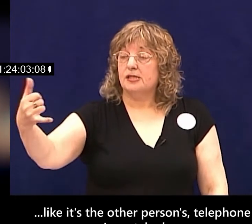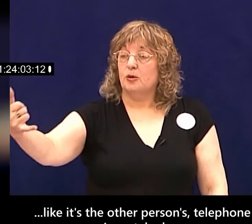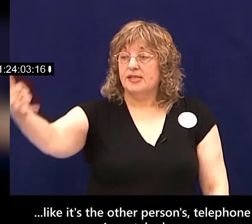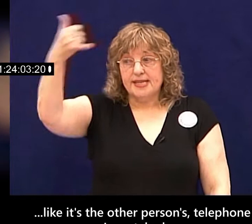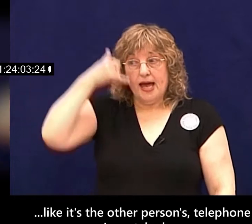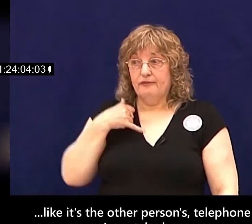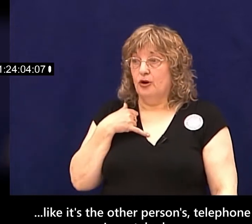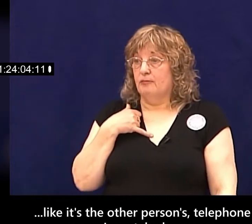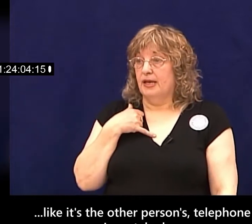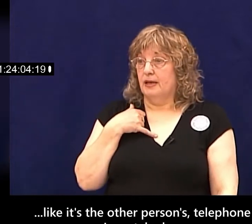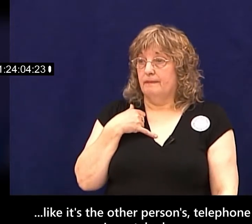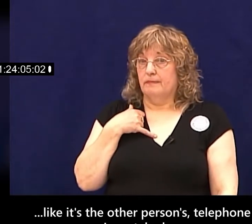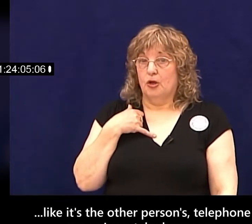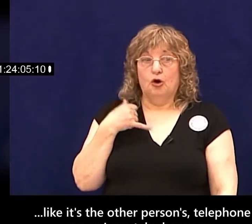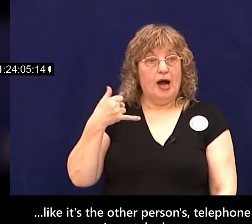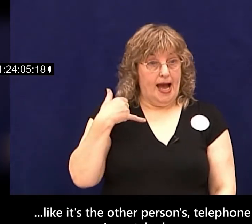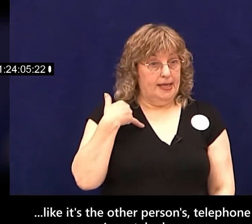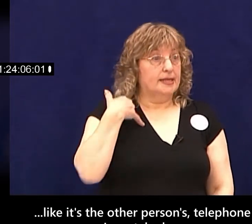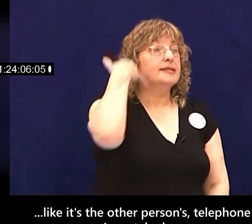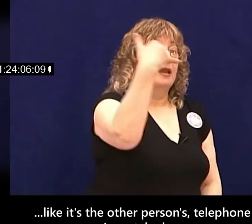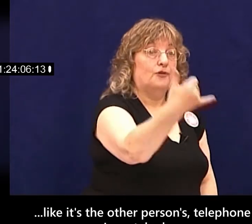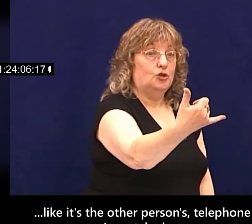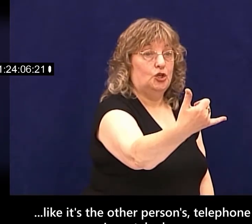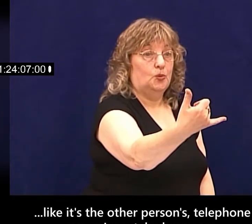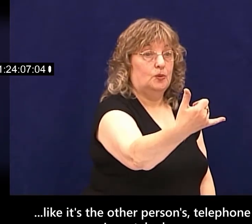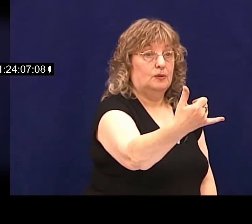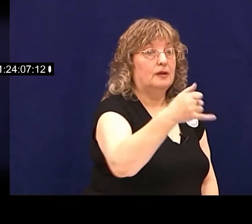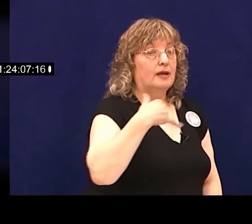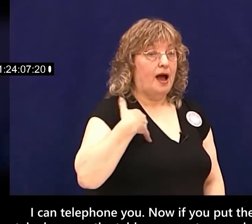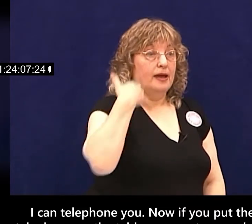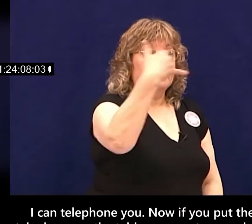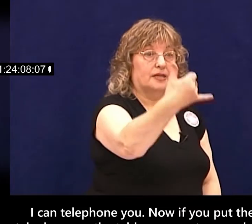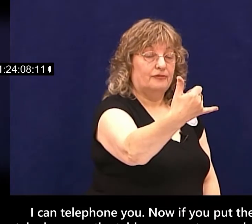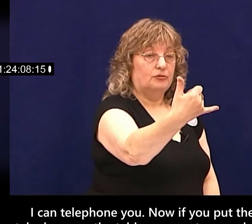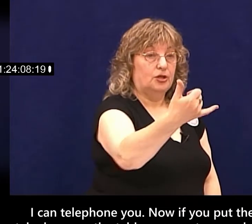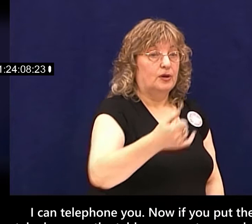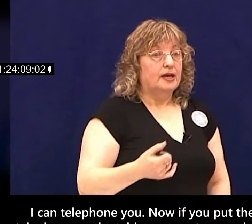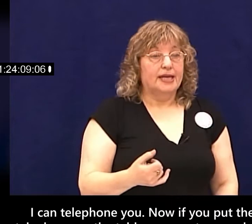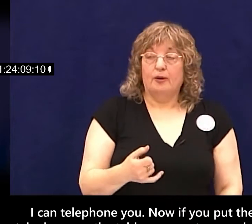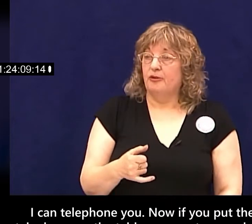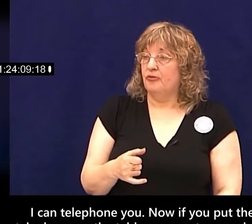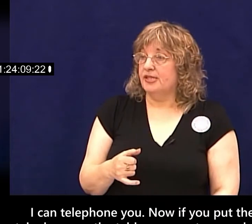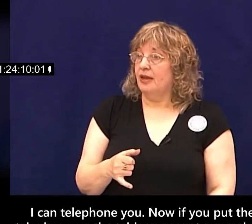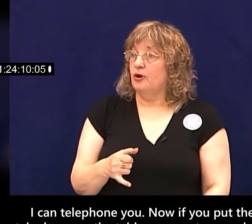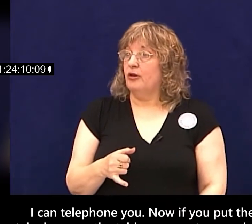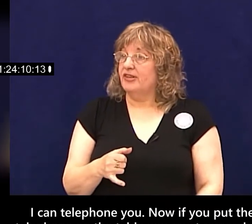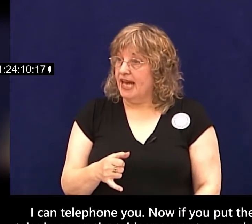so telephone me. Or I can telephone you. I can telephone you. Now, if you put the telephone on the